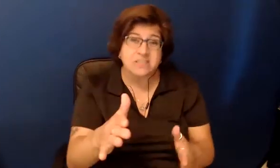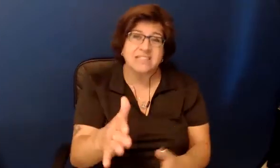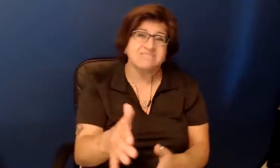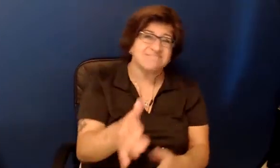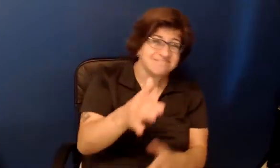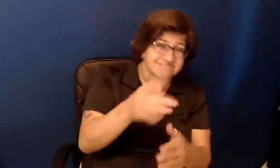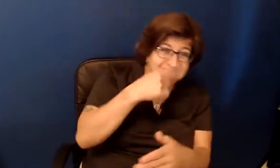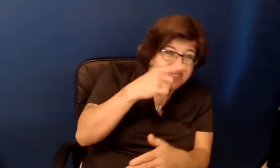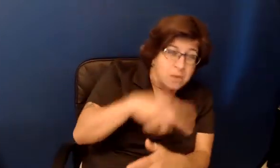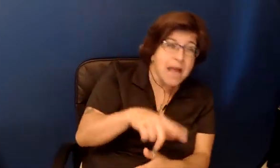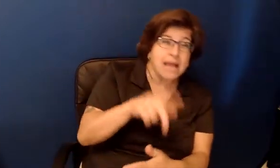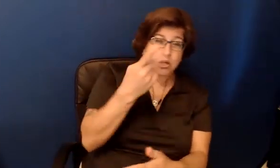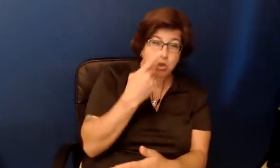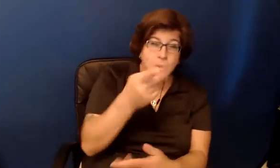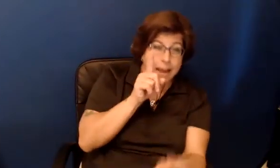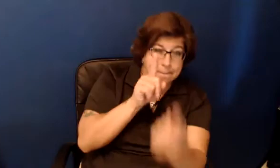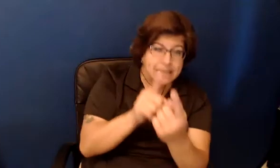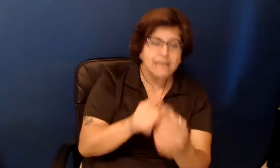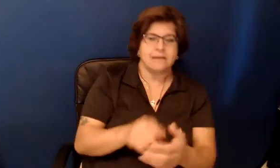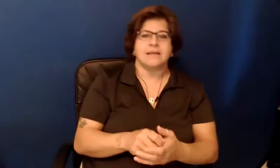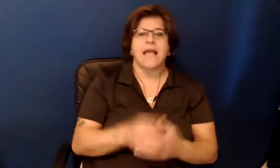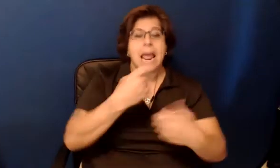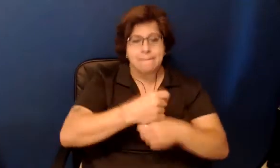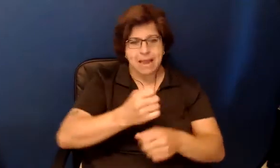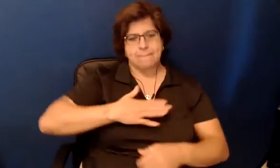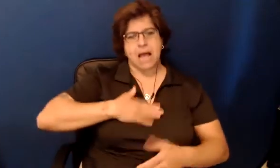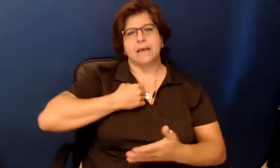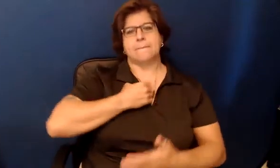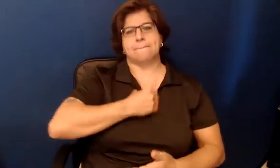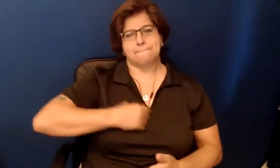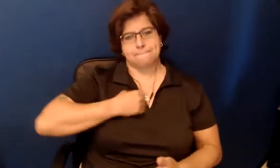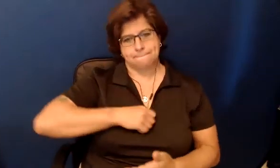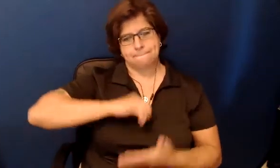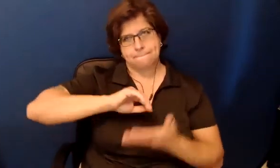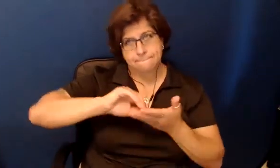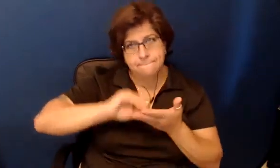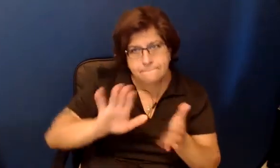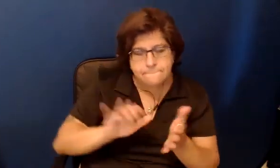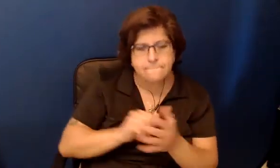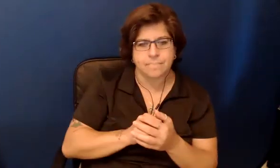that person up and ask them if I could meet with them. I had amends to make with these people.